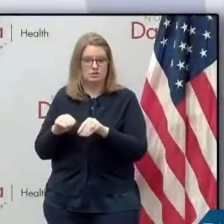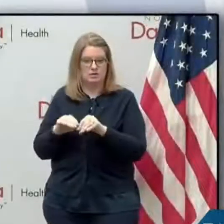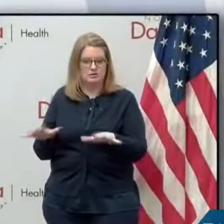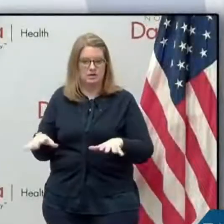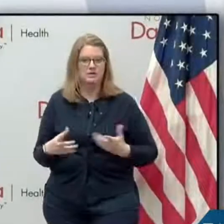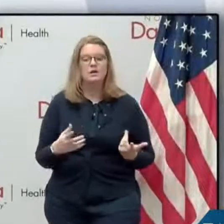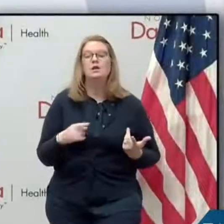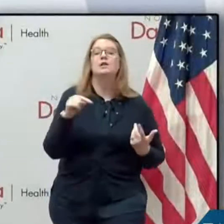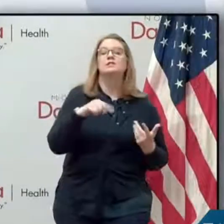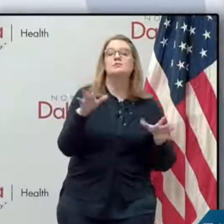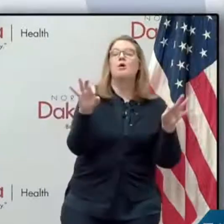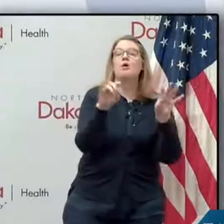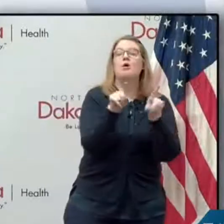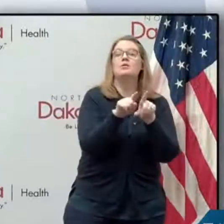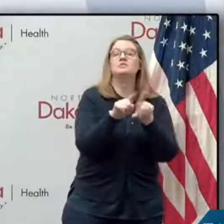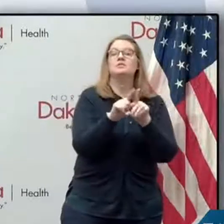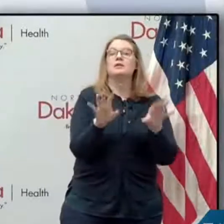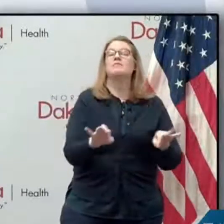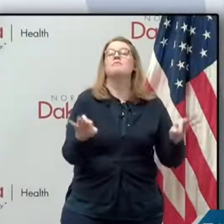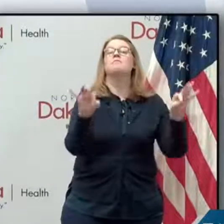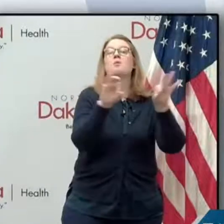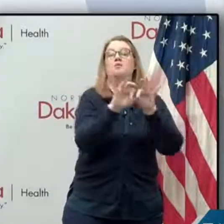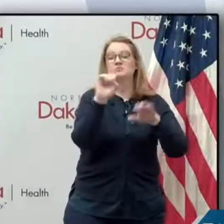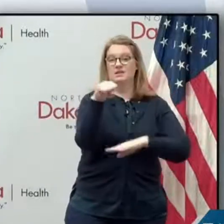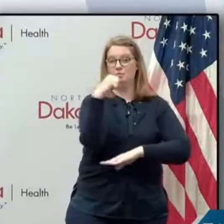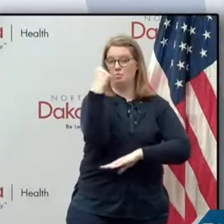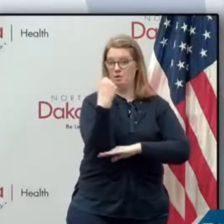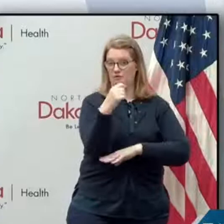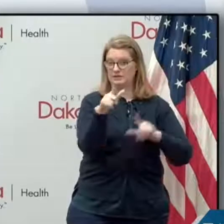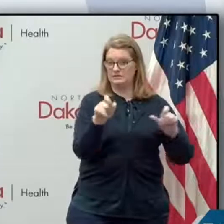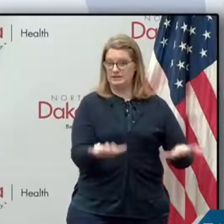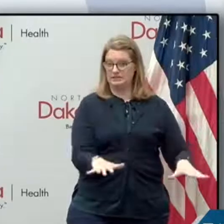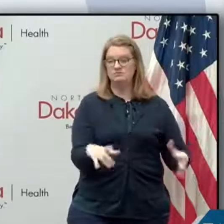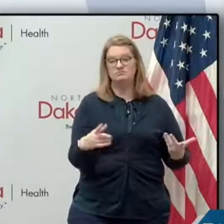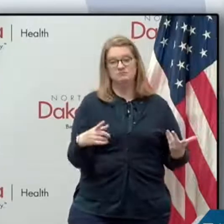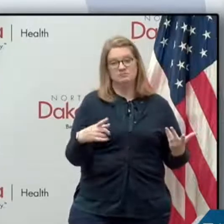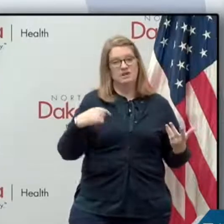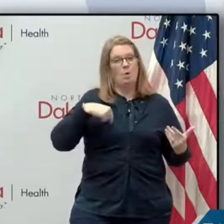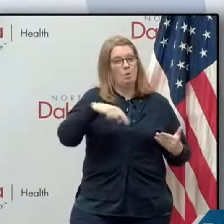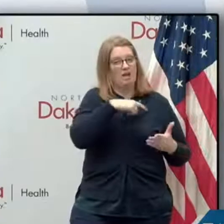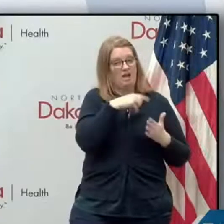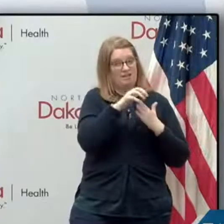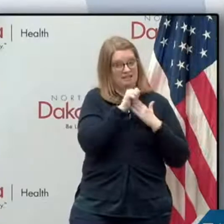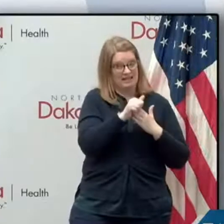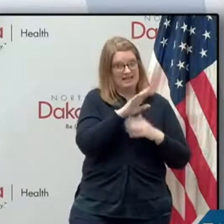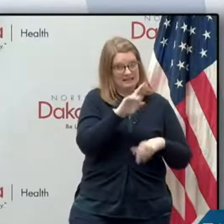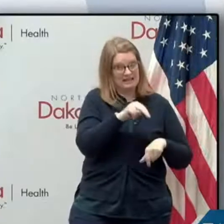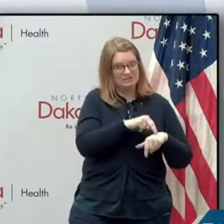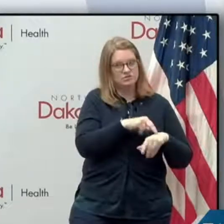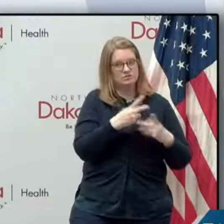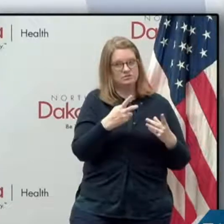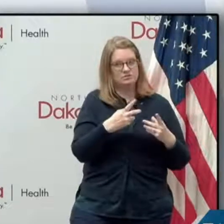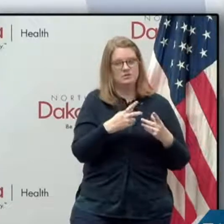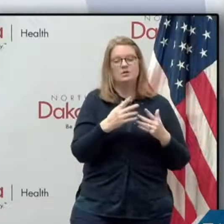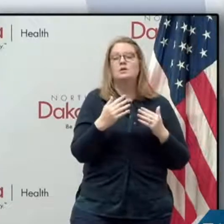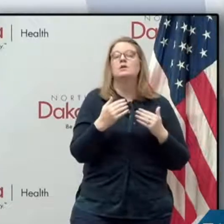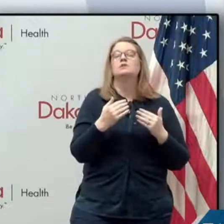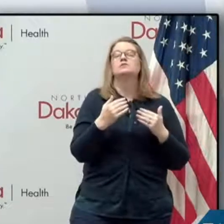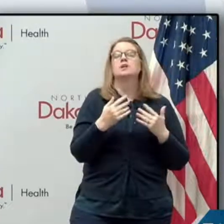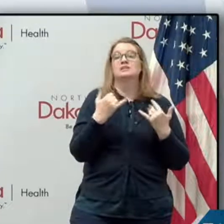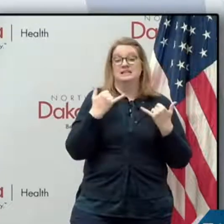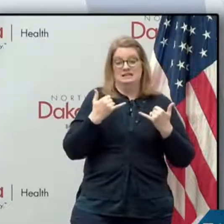for testing for North Dakota. We are again leading the nation in this regard, and we have now completed more than one